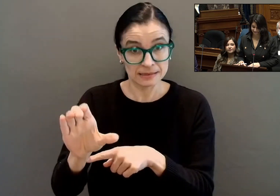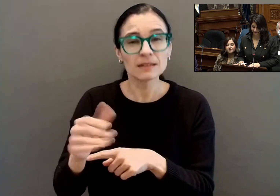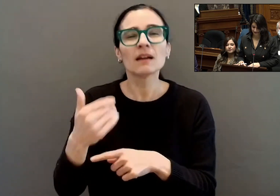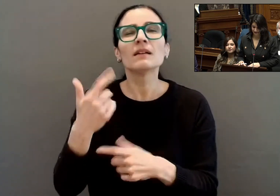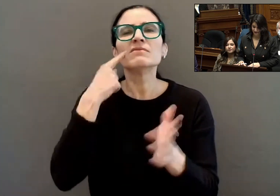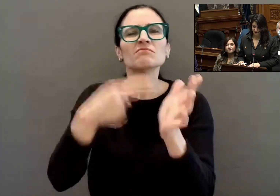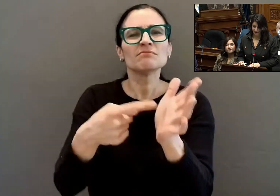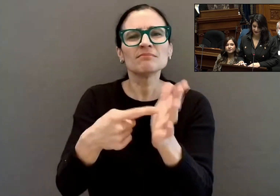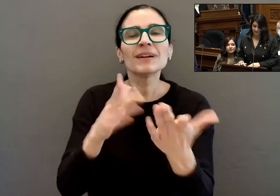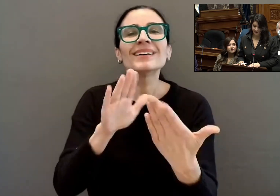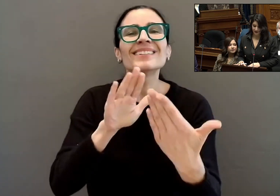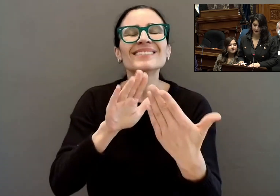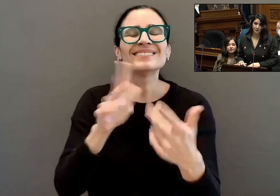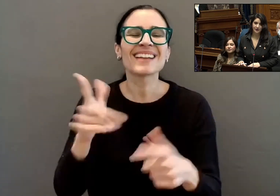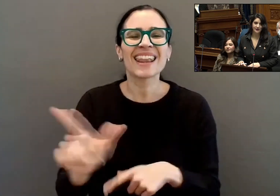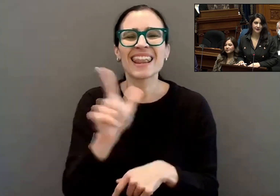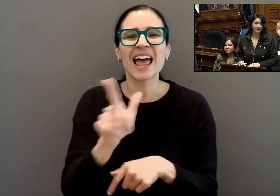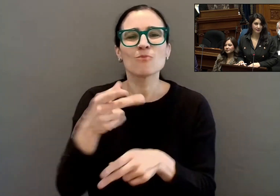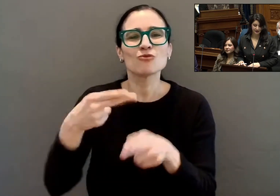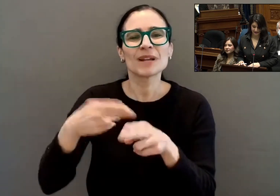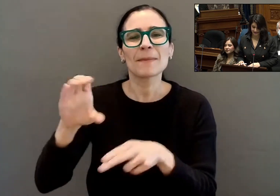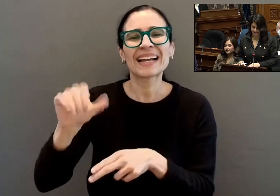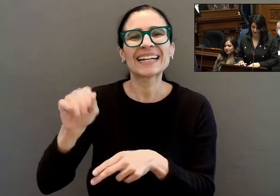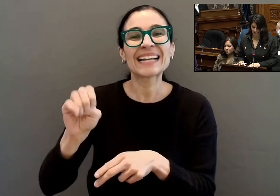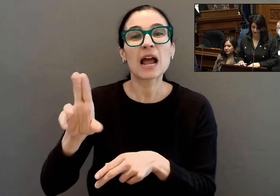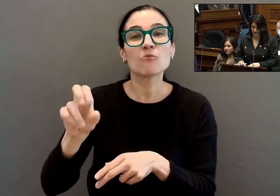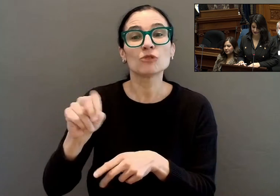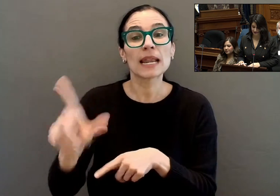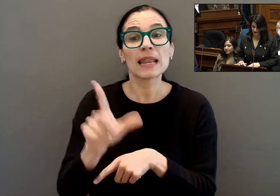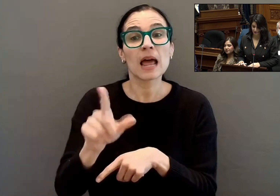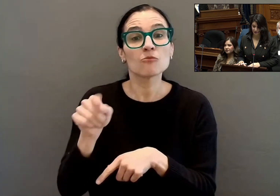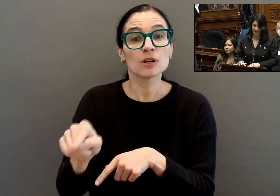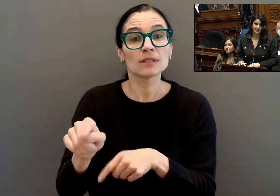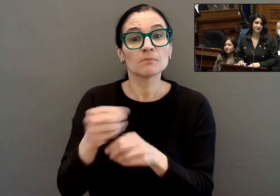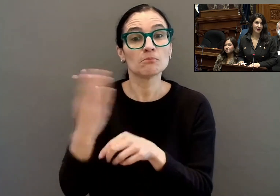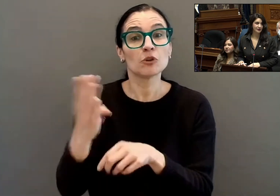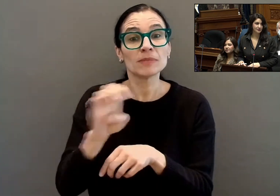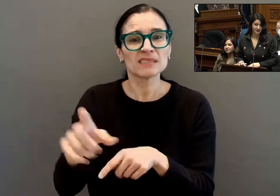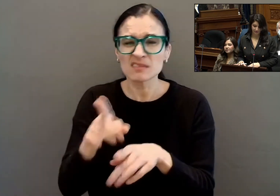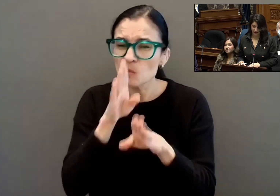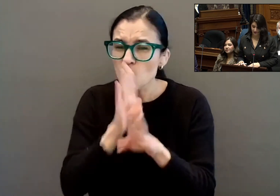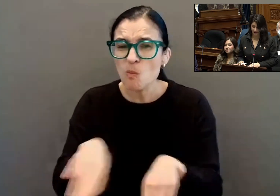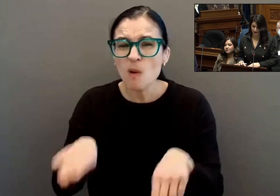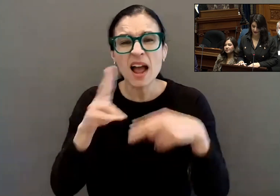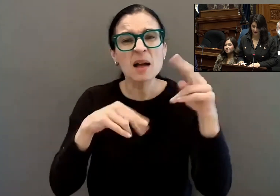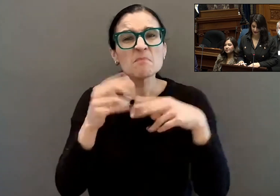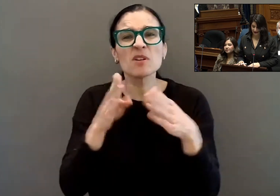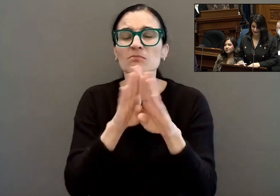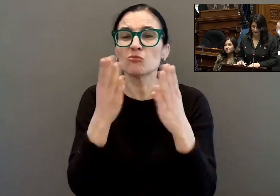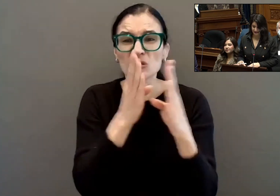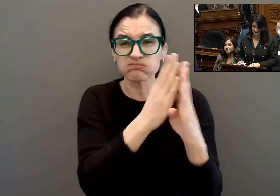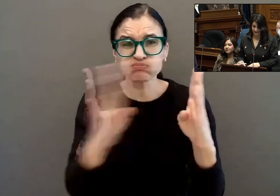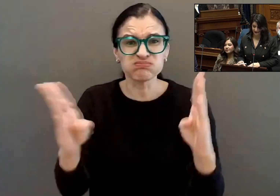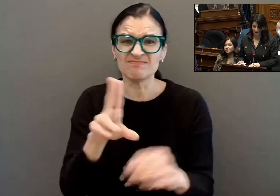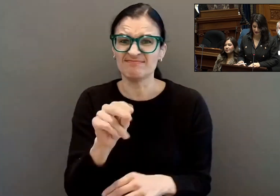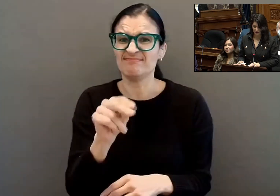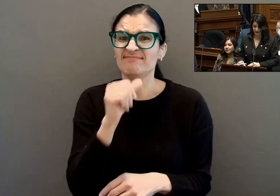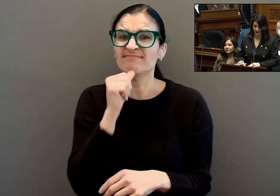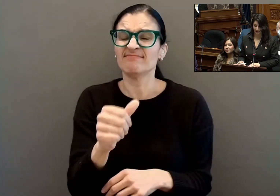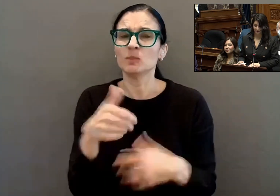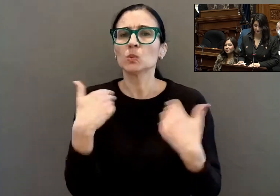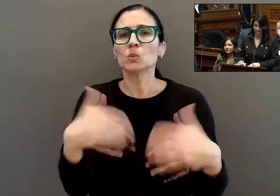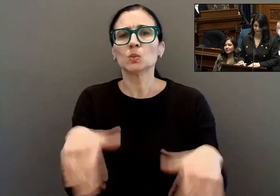books. They are living, breathing public institutions rooted in the values of equity, access, and